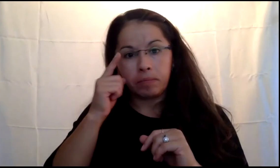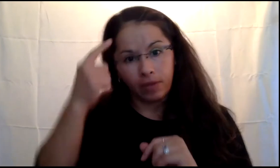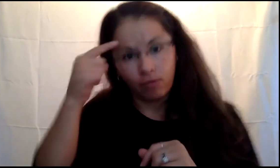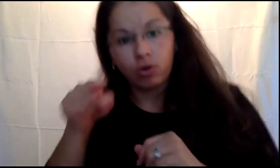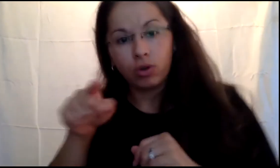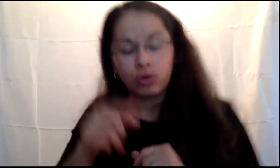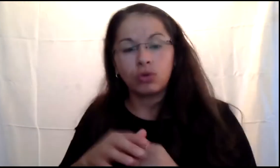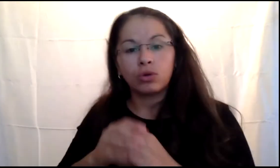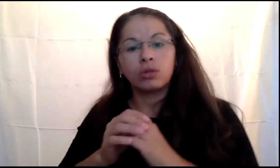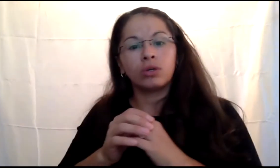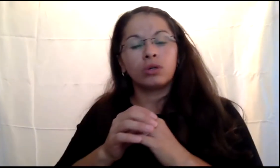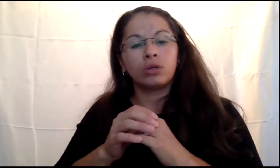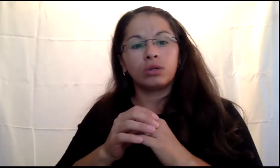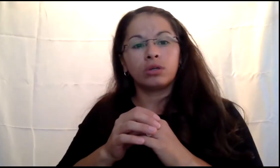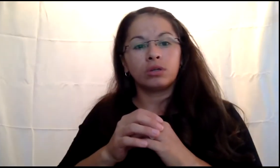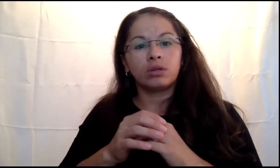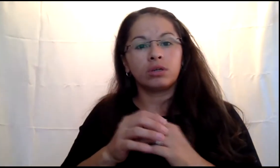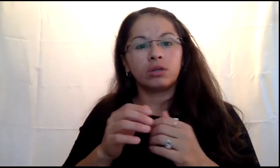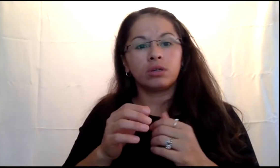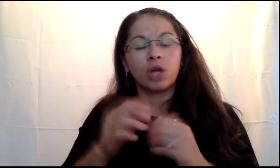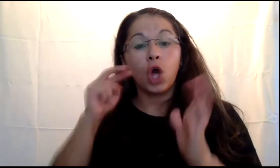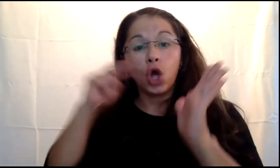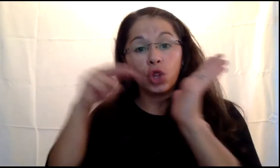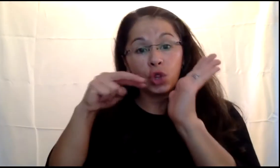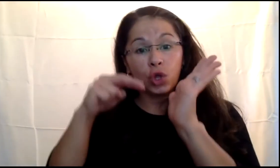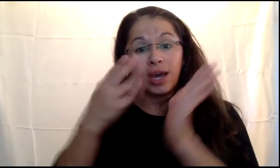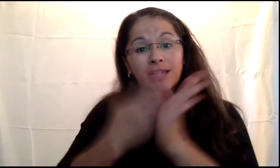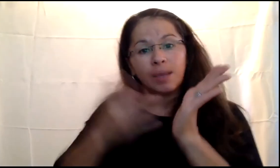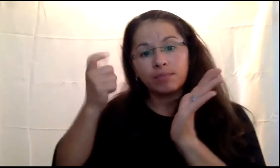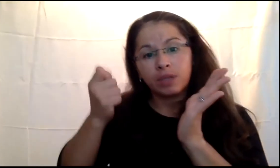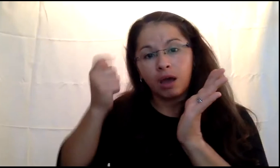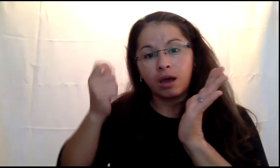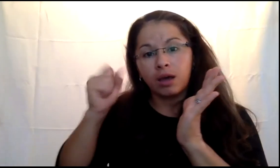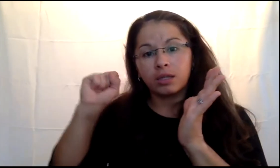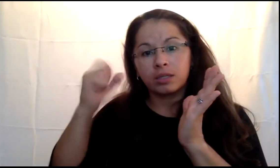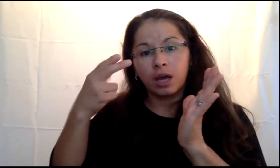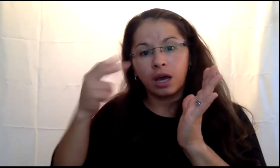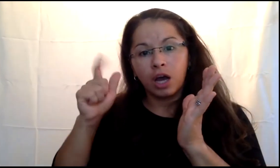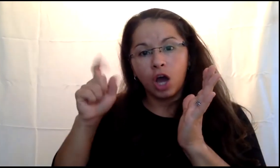some of the scholarship available sites that are available, like the dream.us,